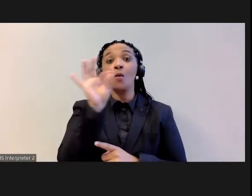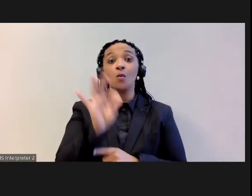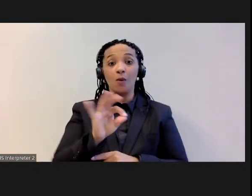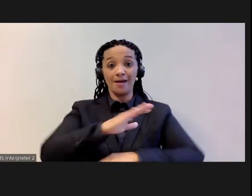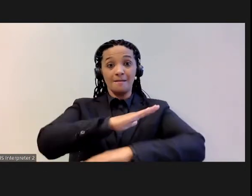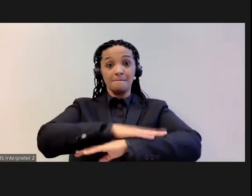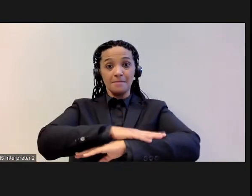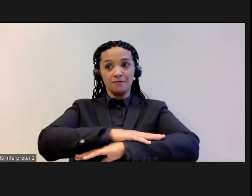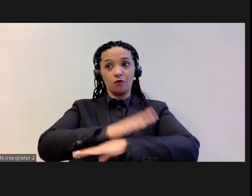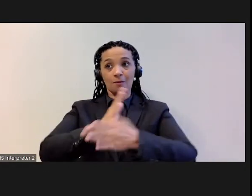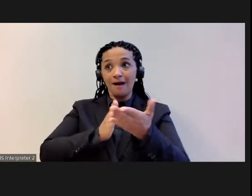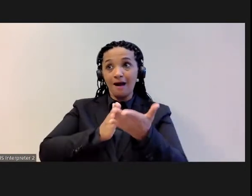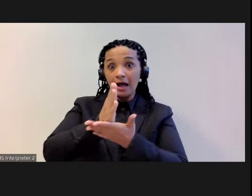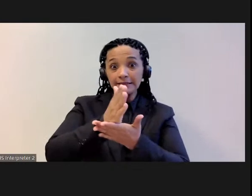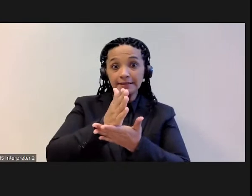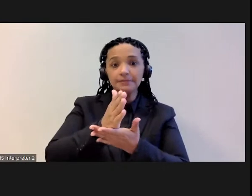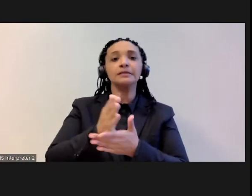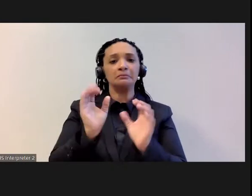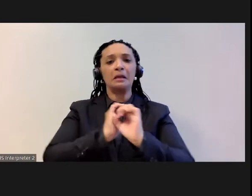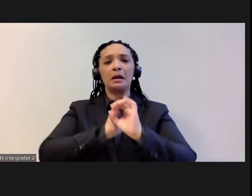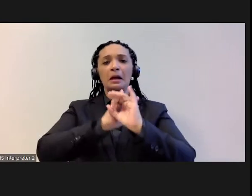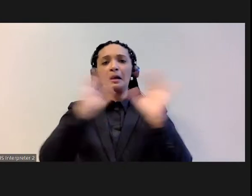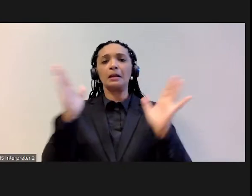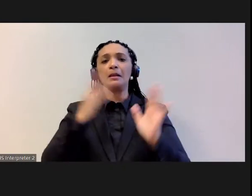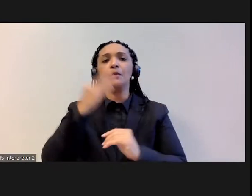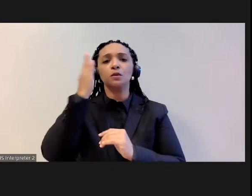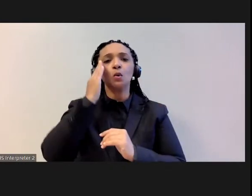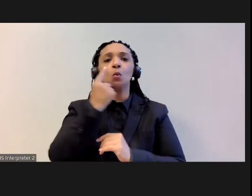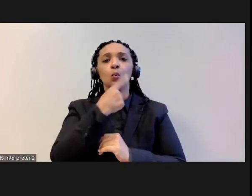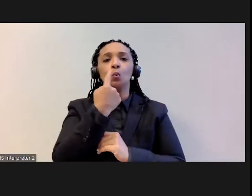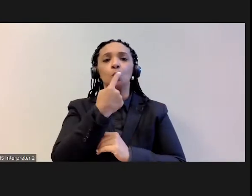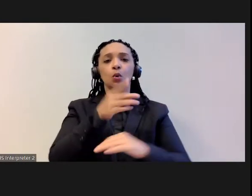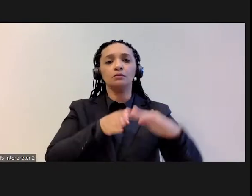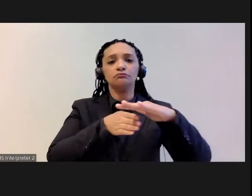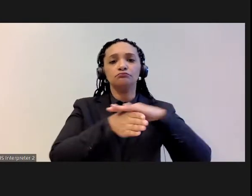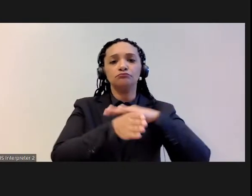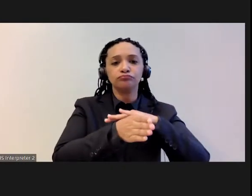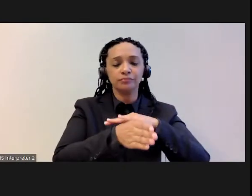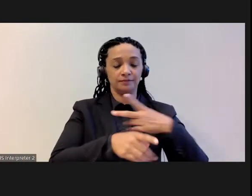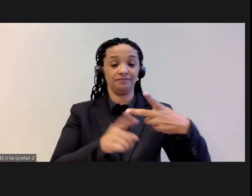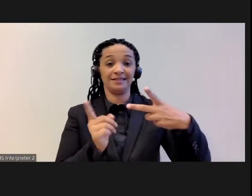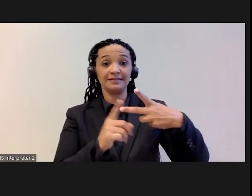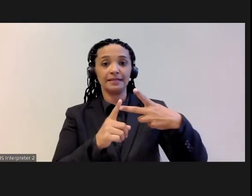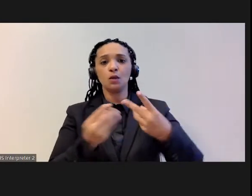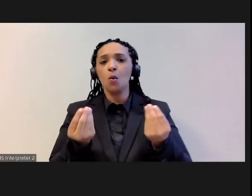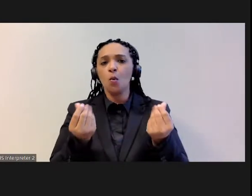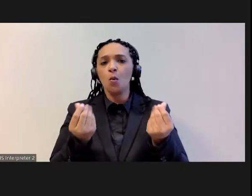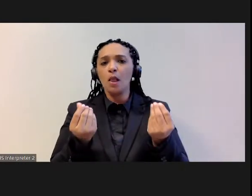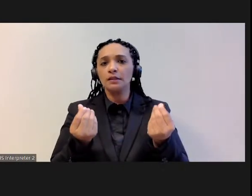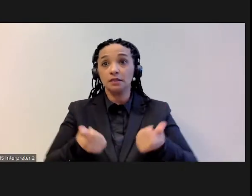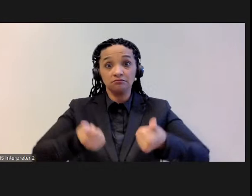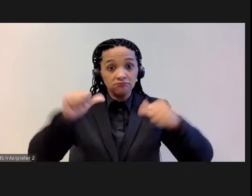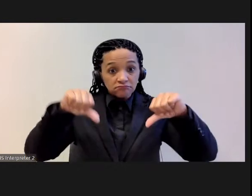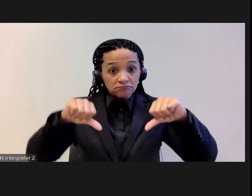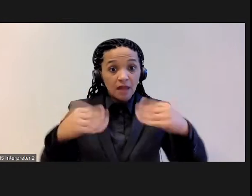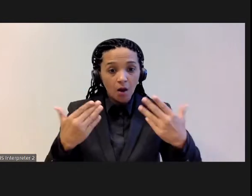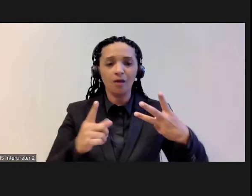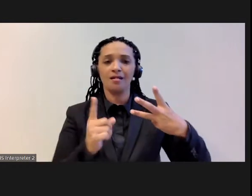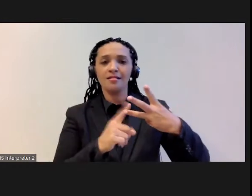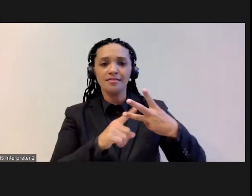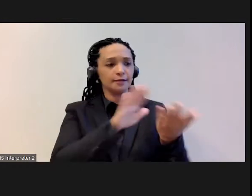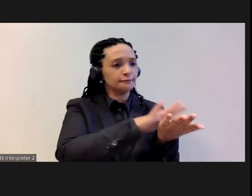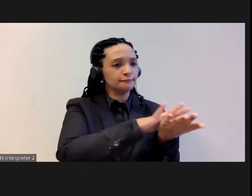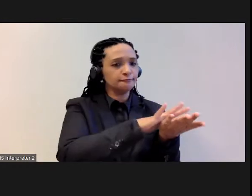who can access, availability of the data, quality of it, and how it's used. So you do need some level